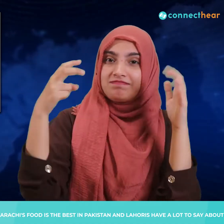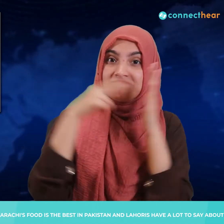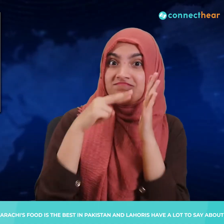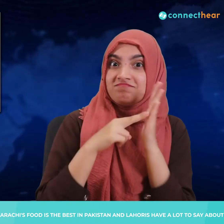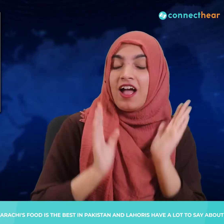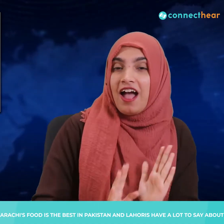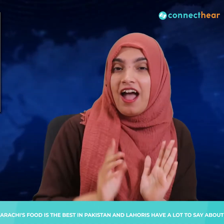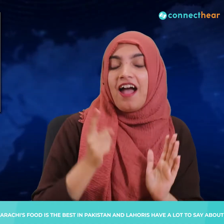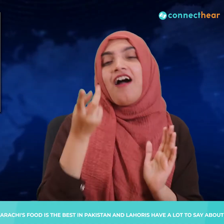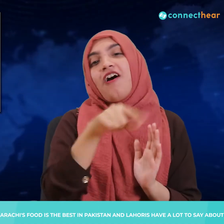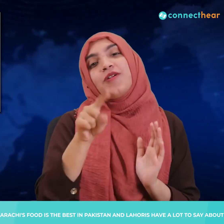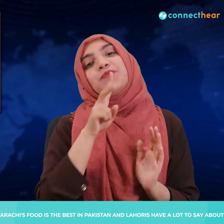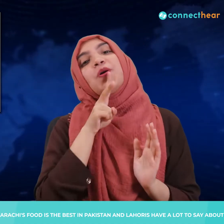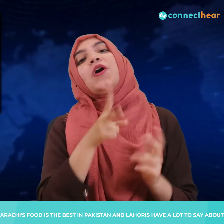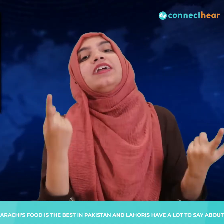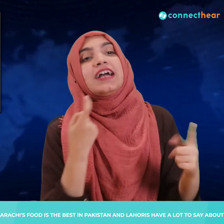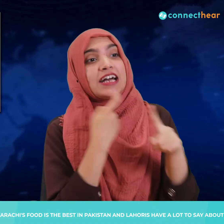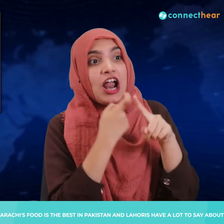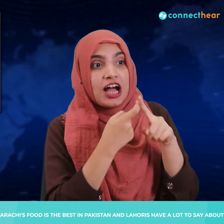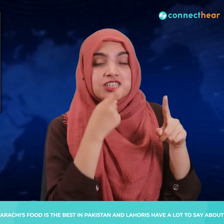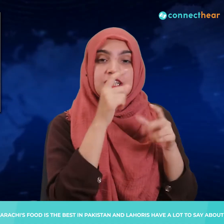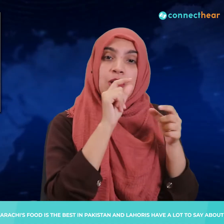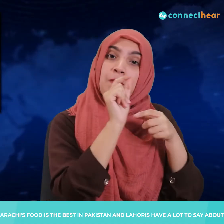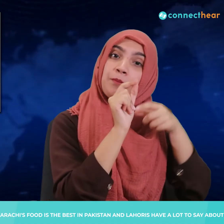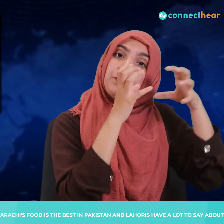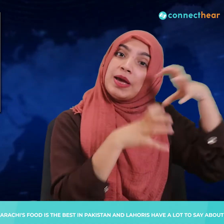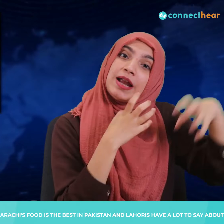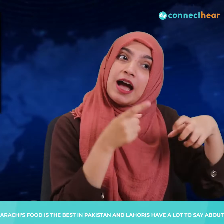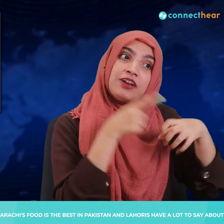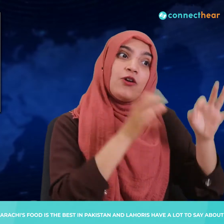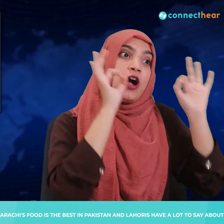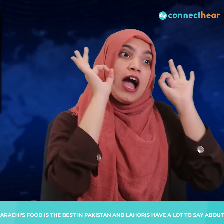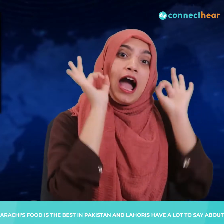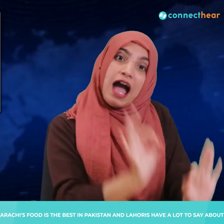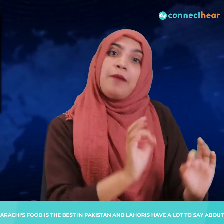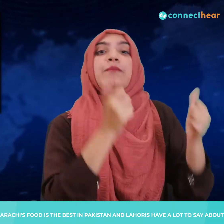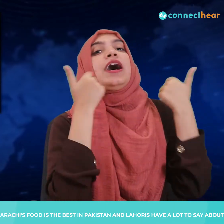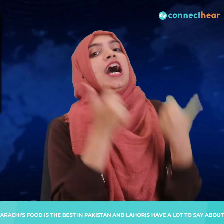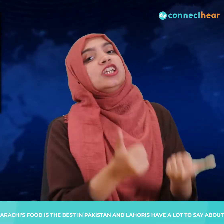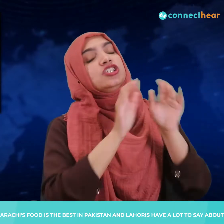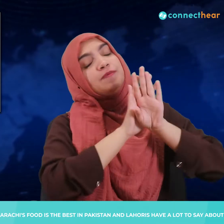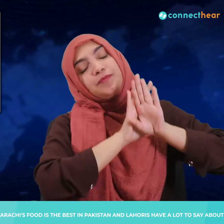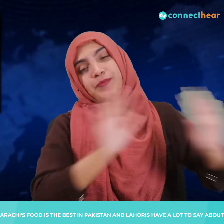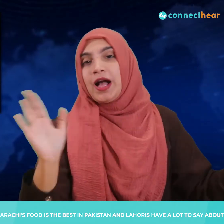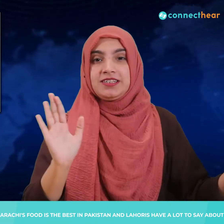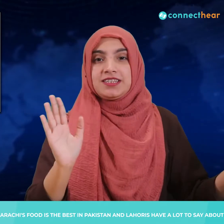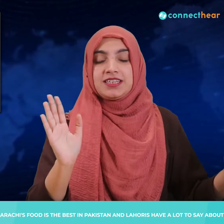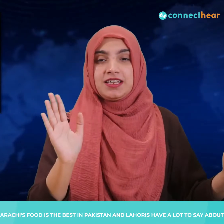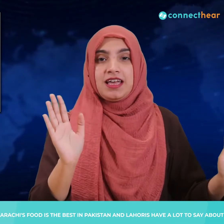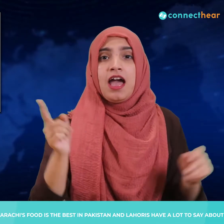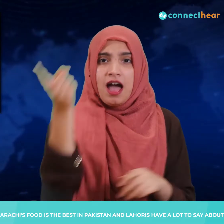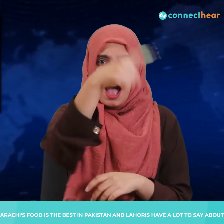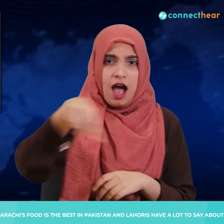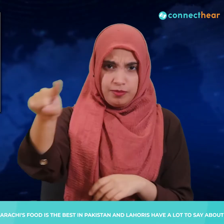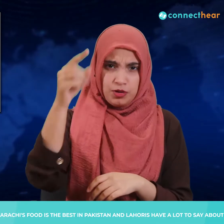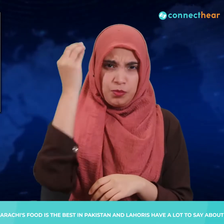is nothing like a steaming plate of biryani to make your day, and that biryani can only be had in Karachi. In